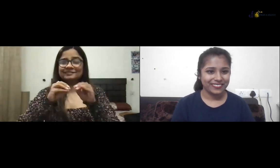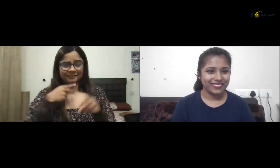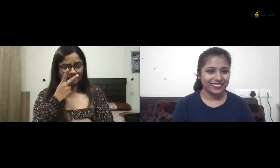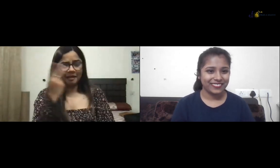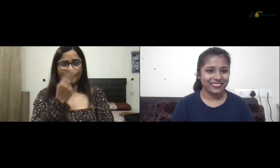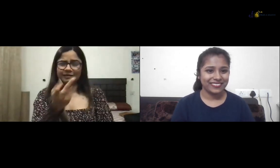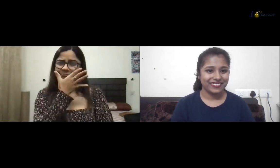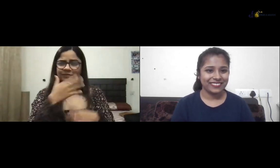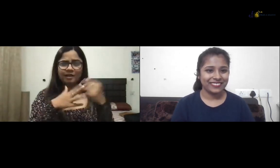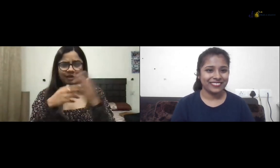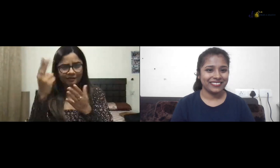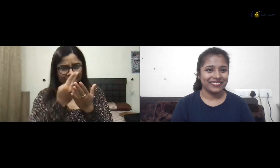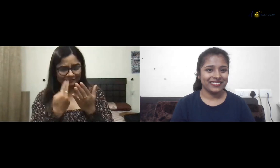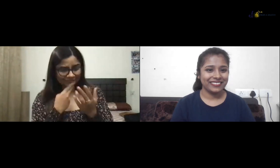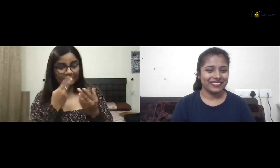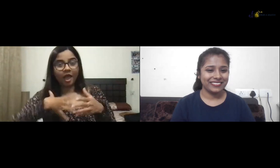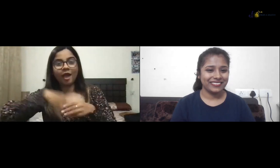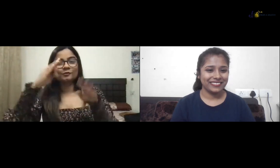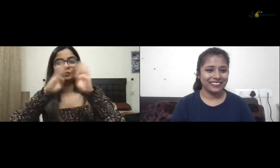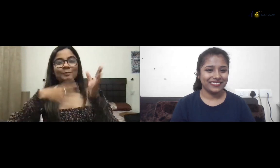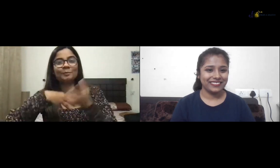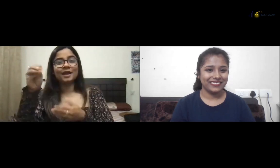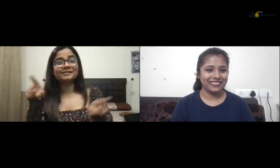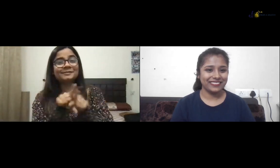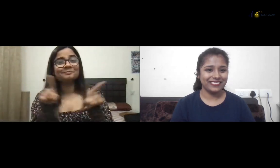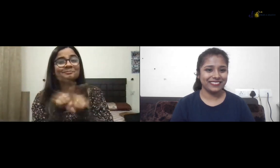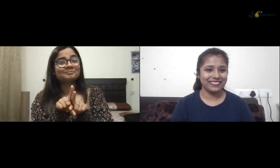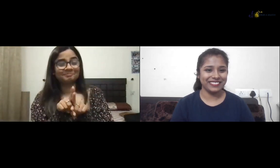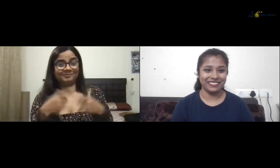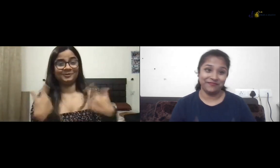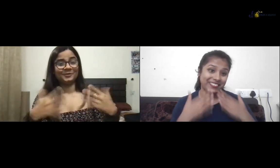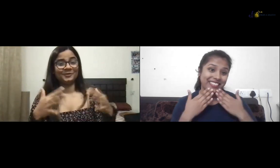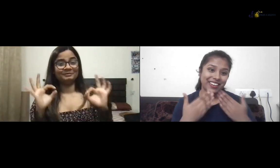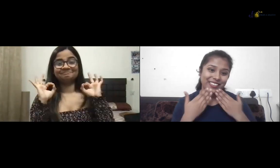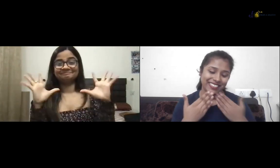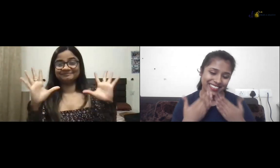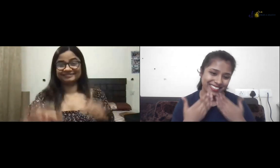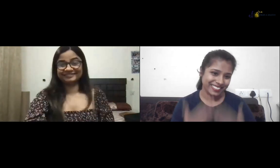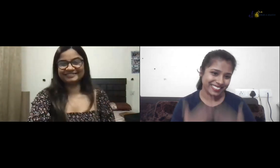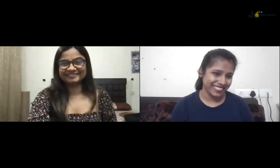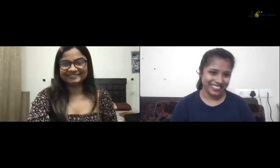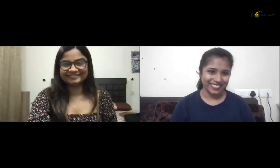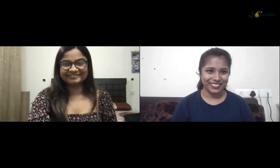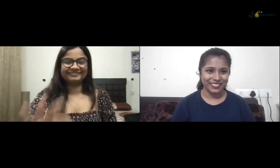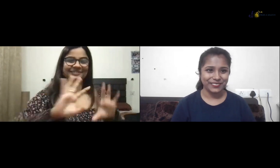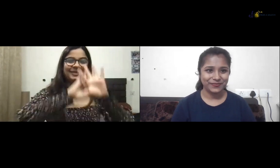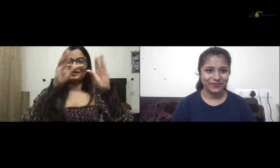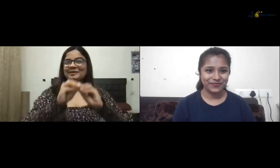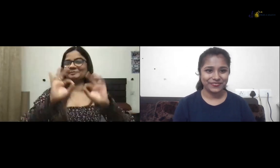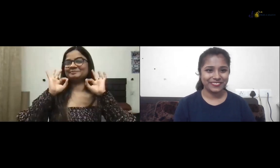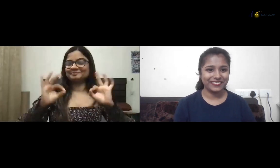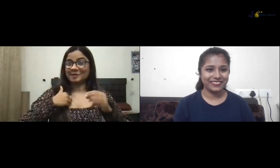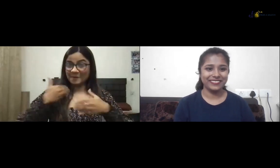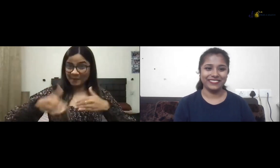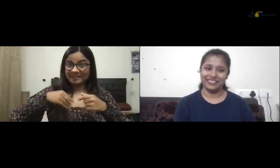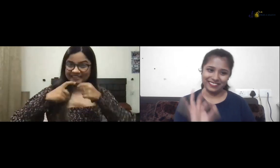Yeah, I'm waiting for that. You also have seen your arts, such a beautiful arts, and also just like we buy some